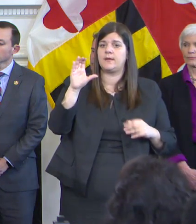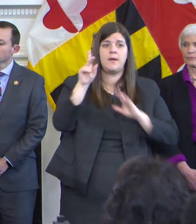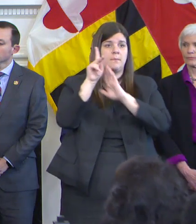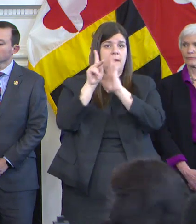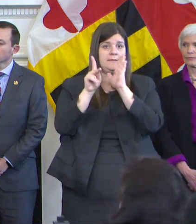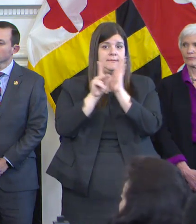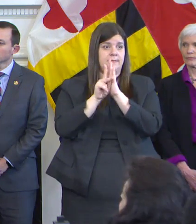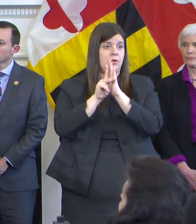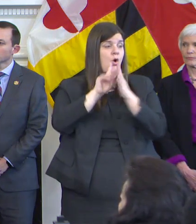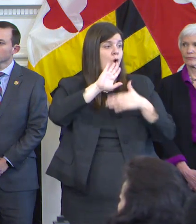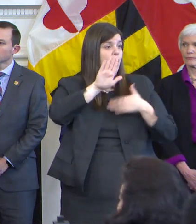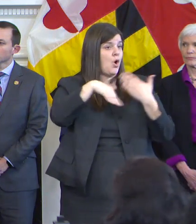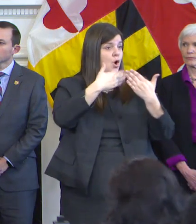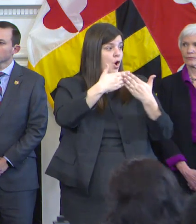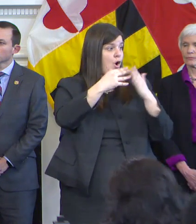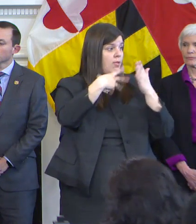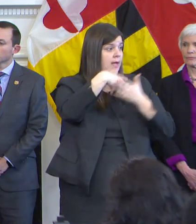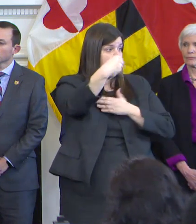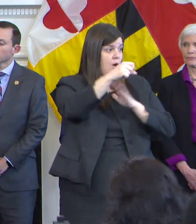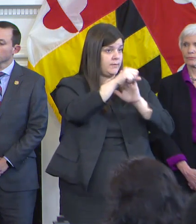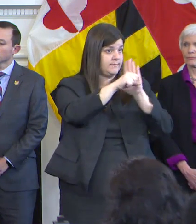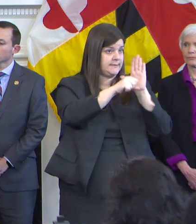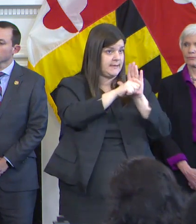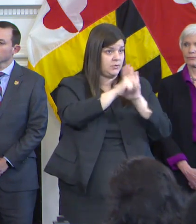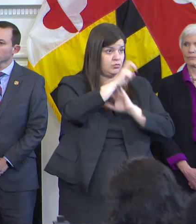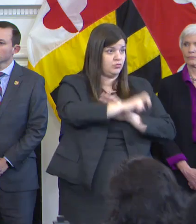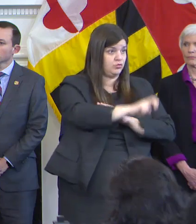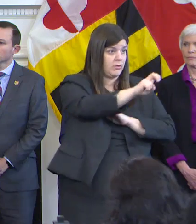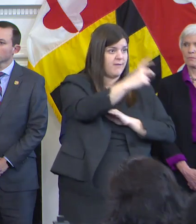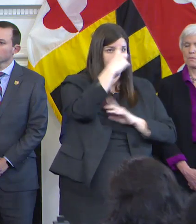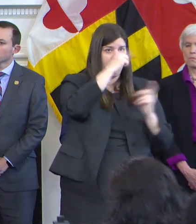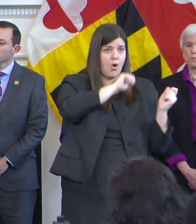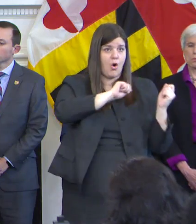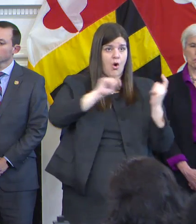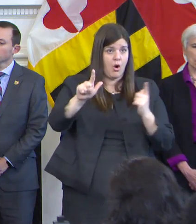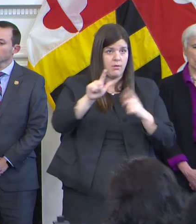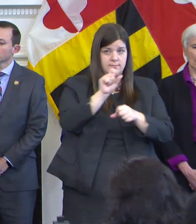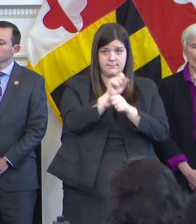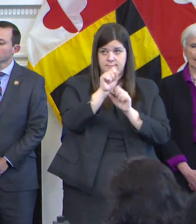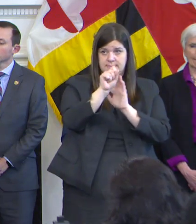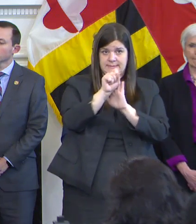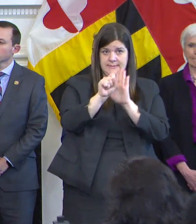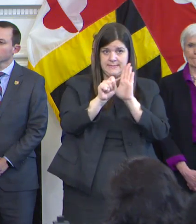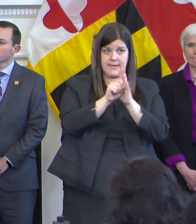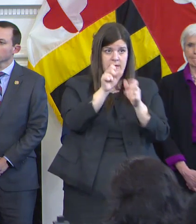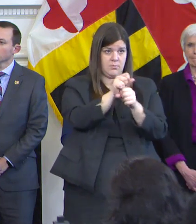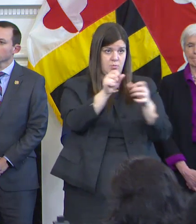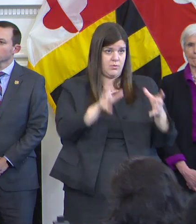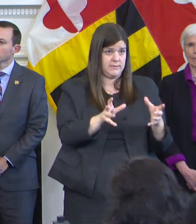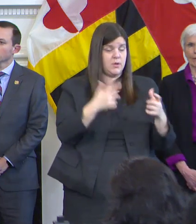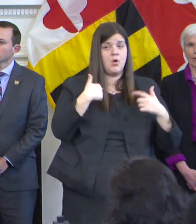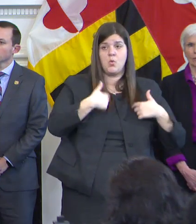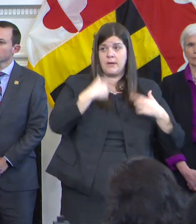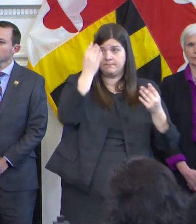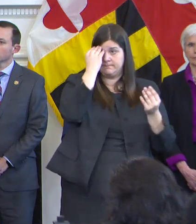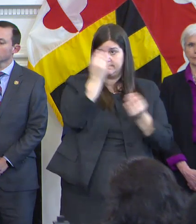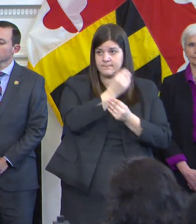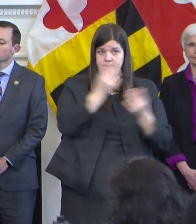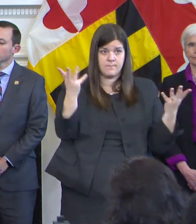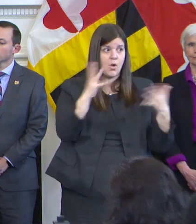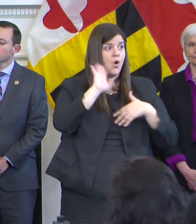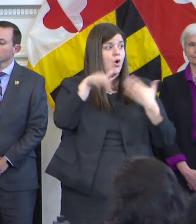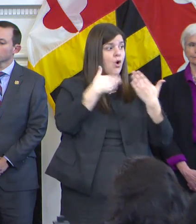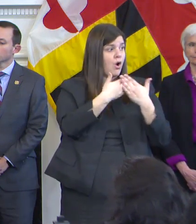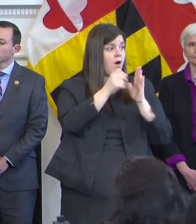out-of-state travel for all state employees and advising all agencies to prepare for a period